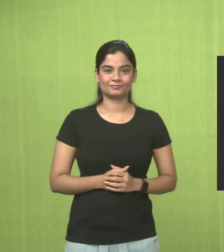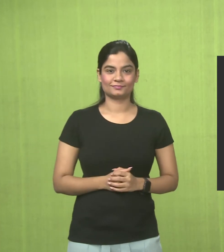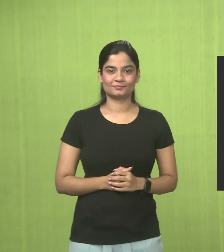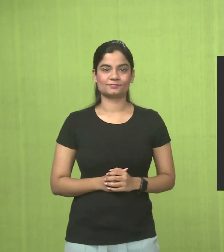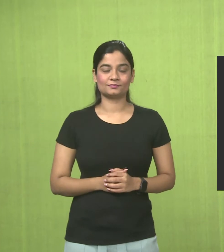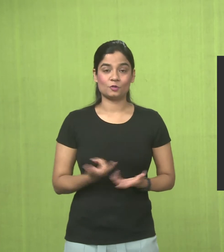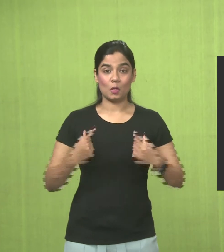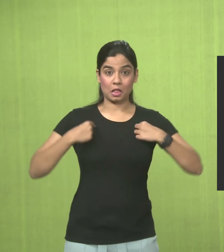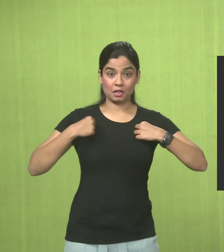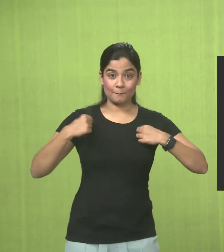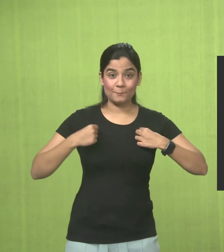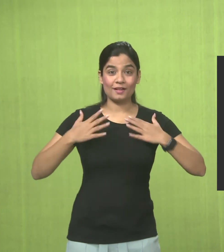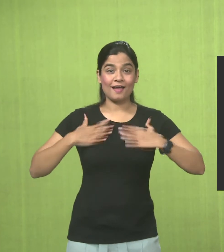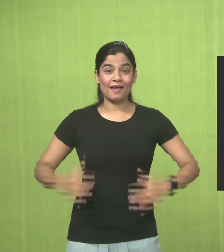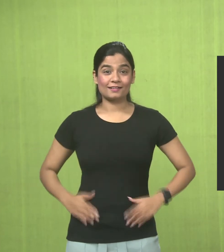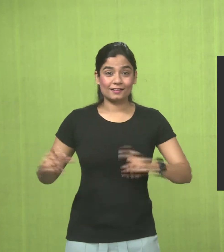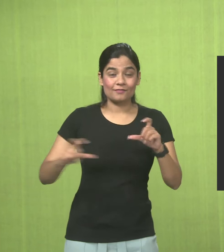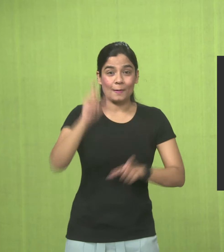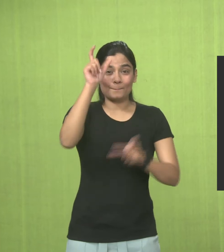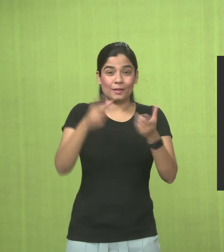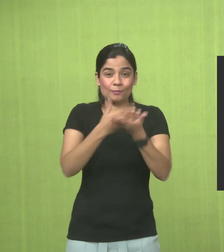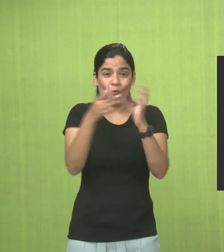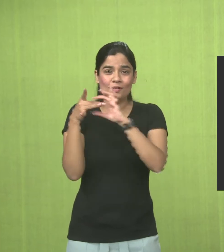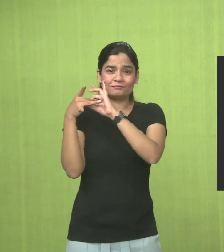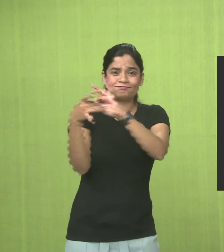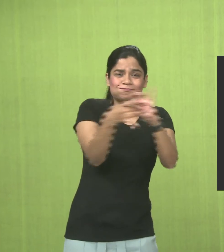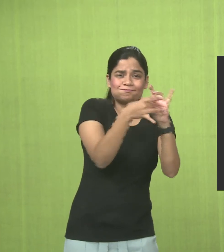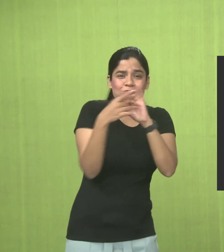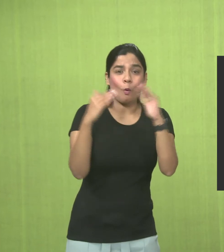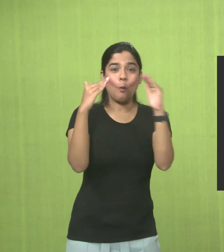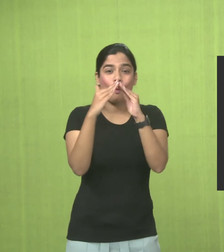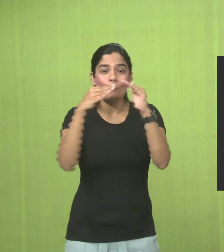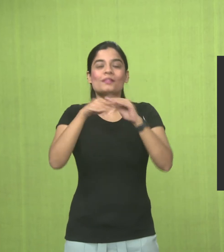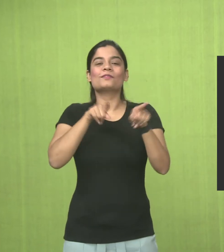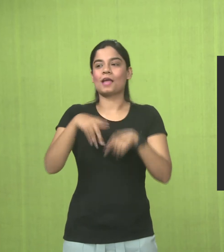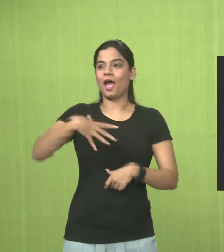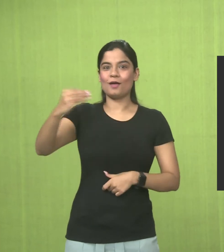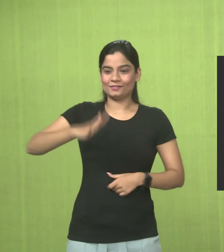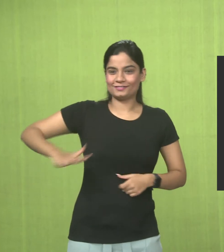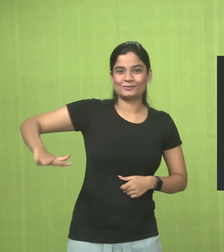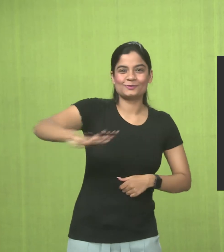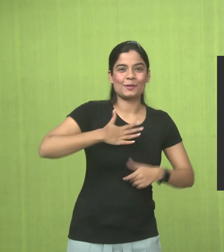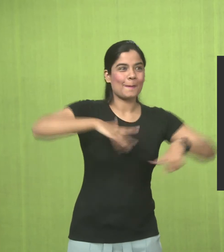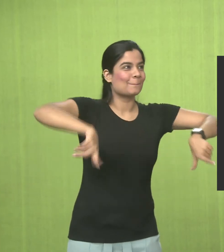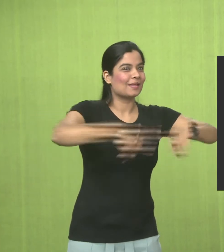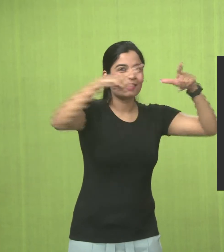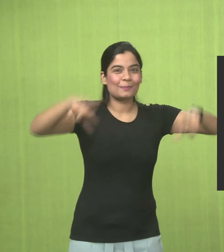well. It's the only subject that deals with food, shelter, clothing,